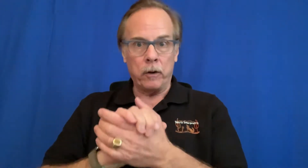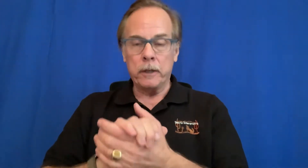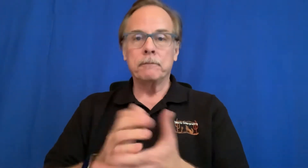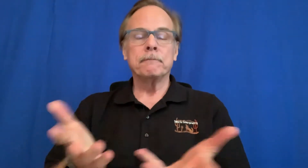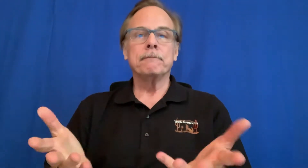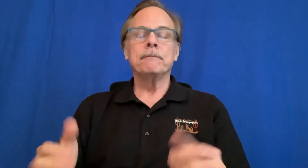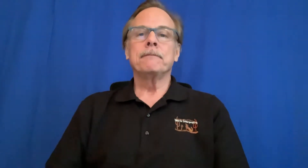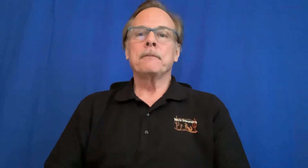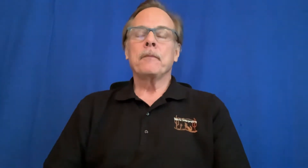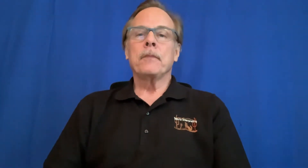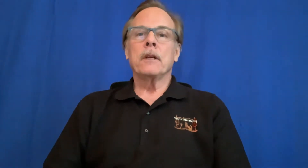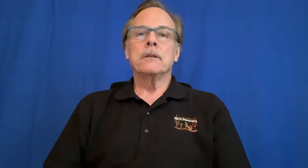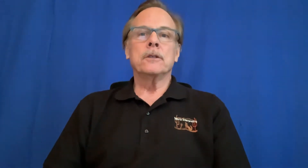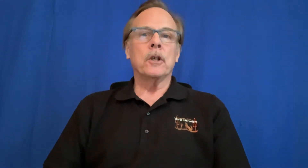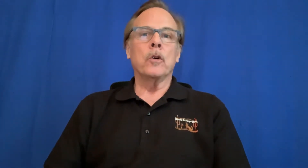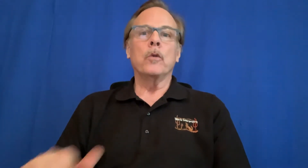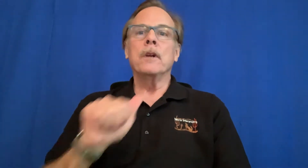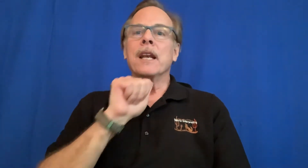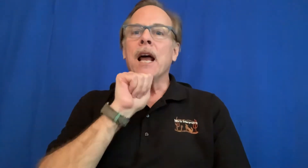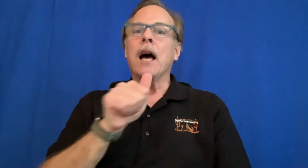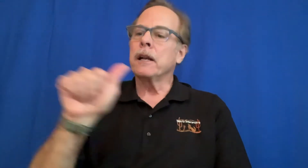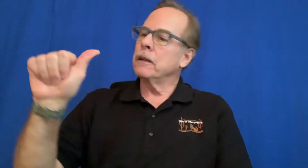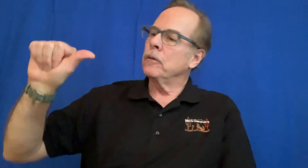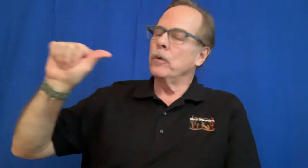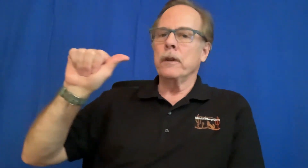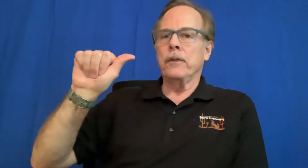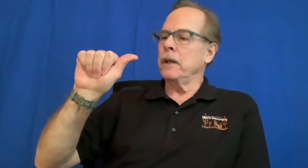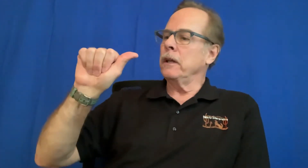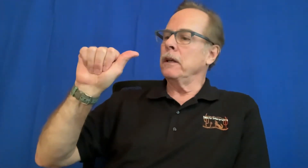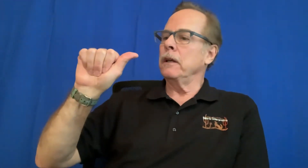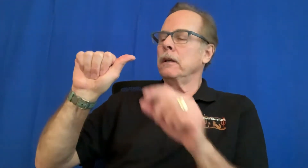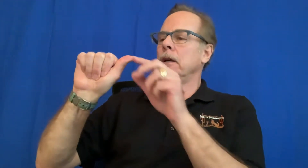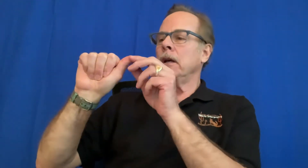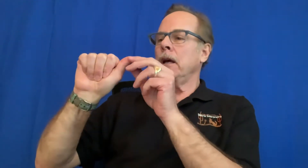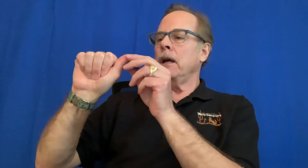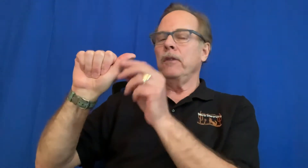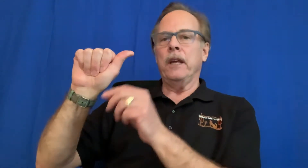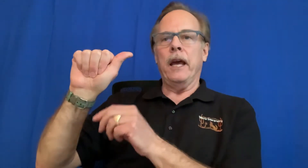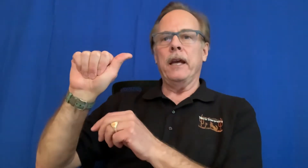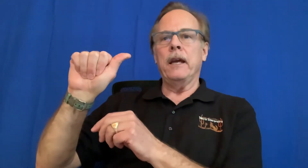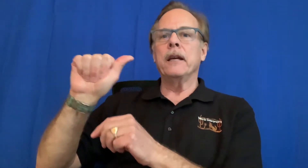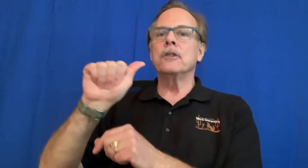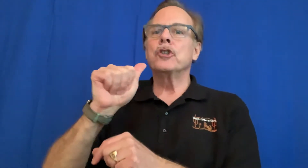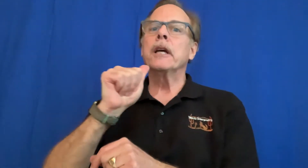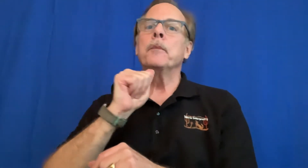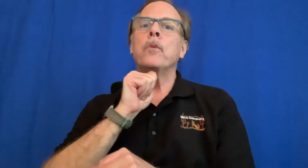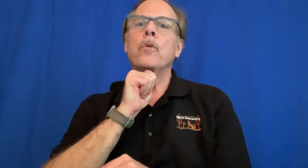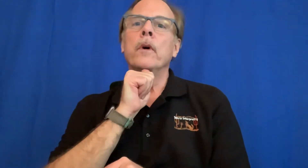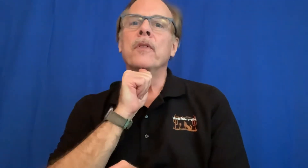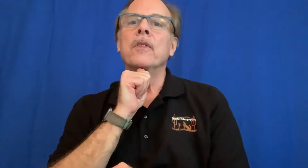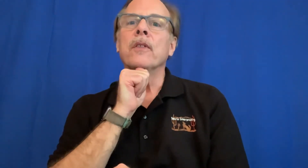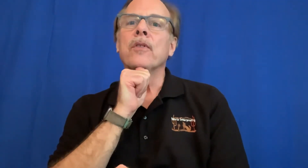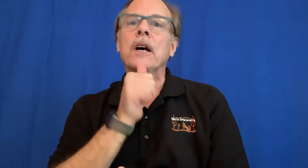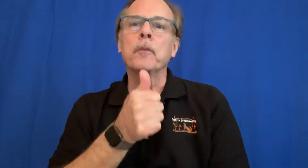married. So not with the A hand shape with the thumb